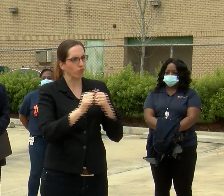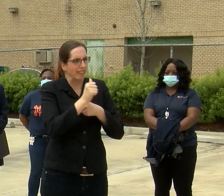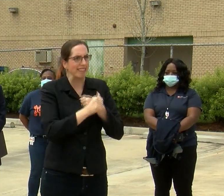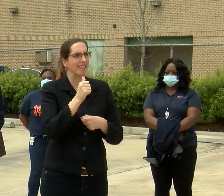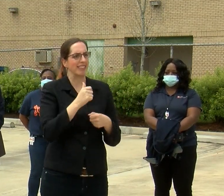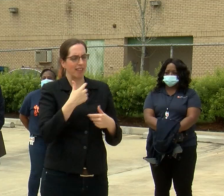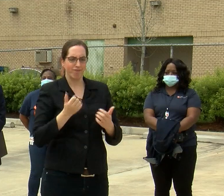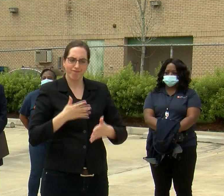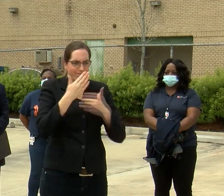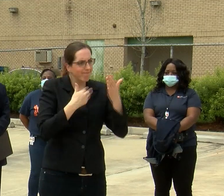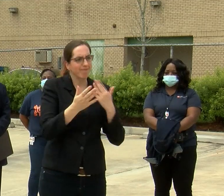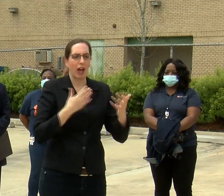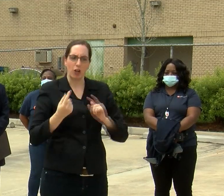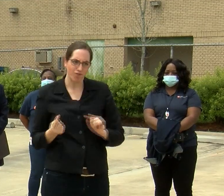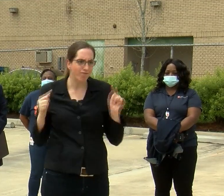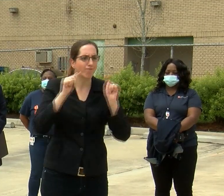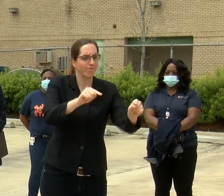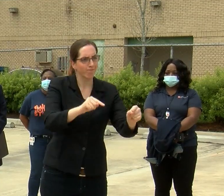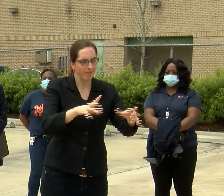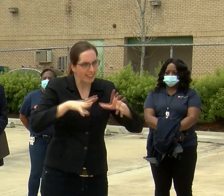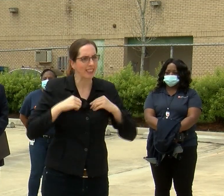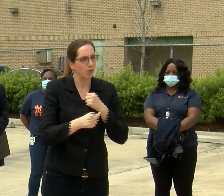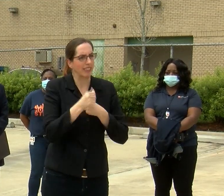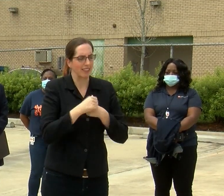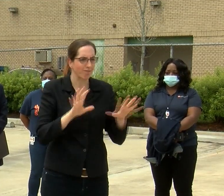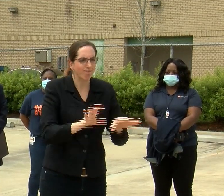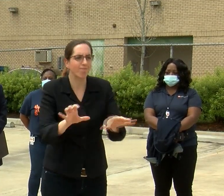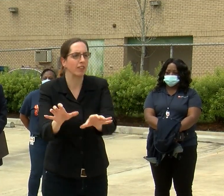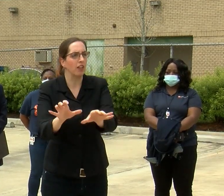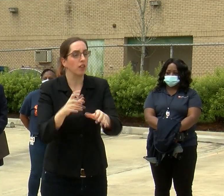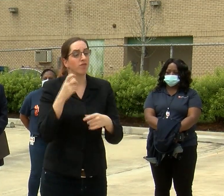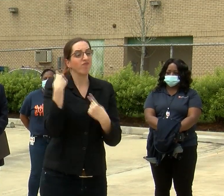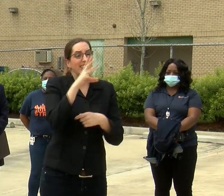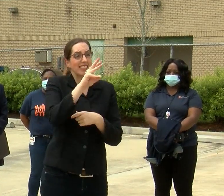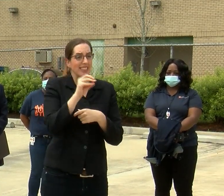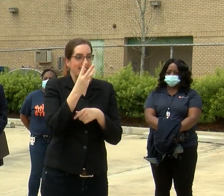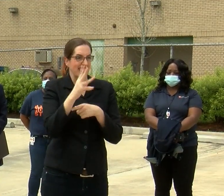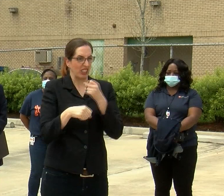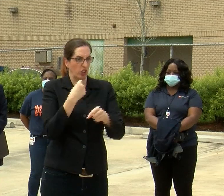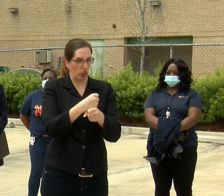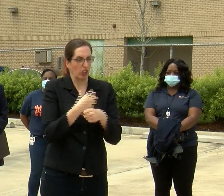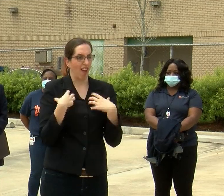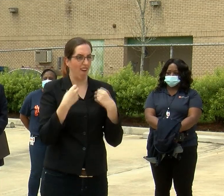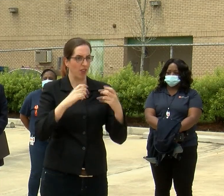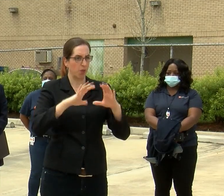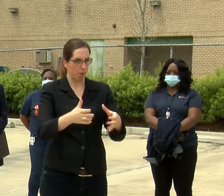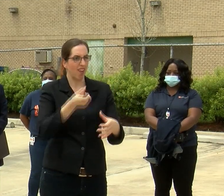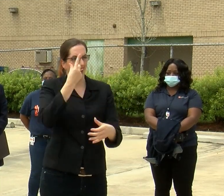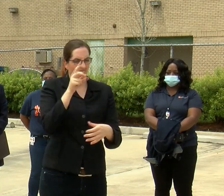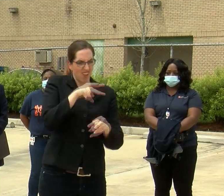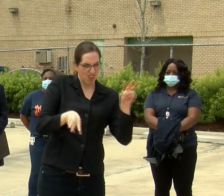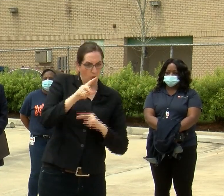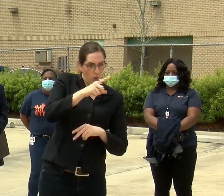themselves in the line of fire sometimes with what they do. In my last 16 years of the health department, I've come to recognize that those folks